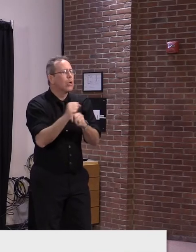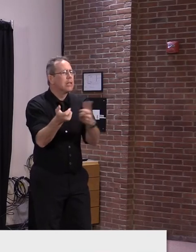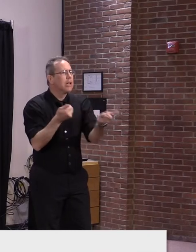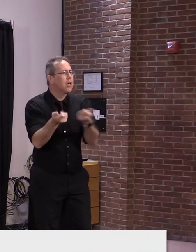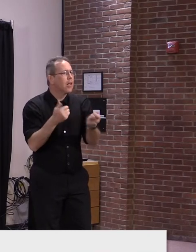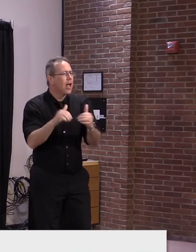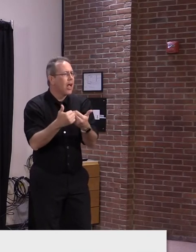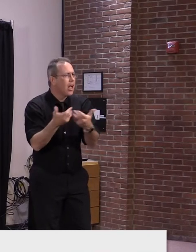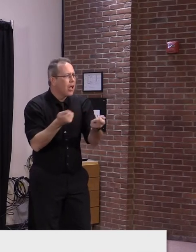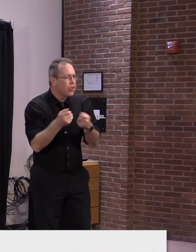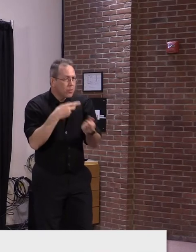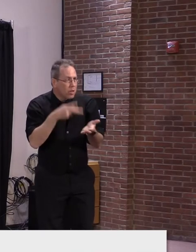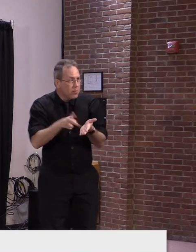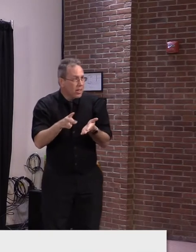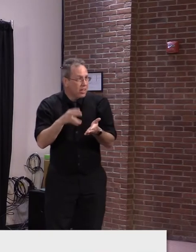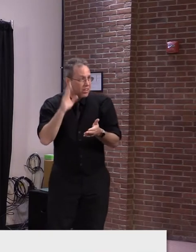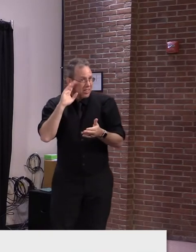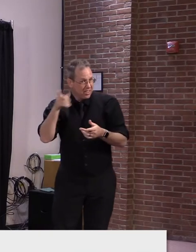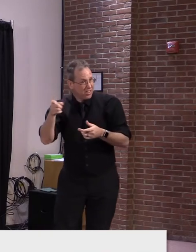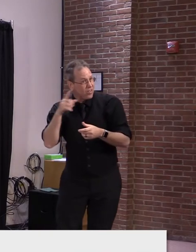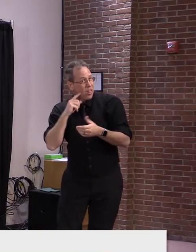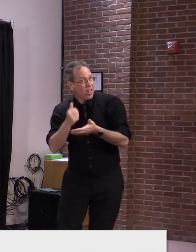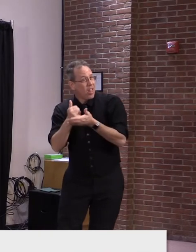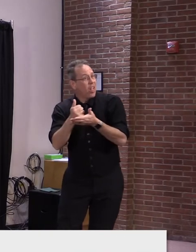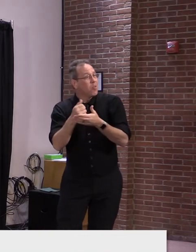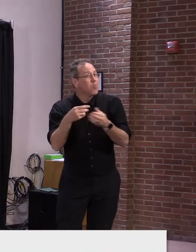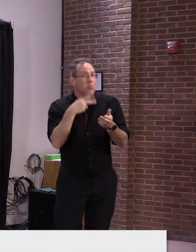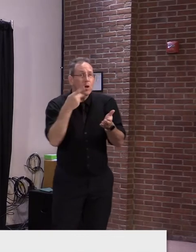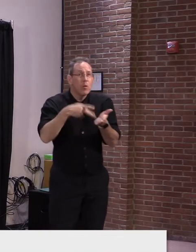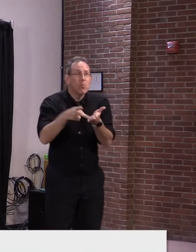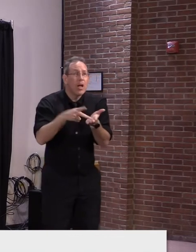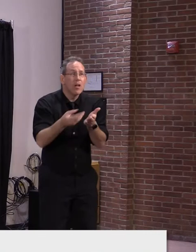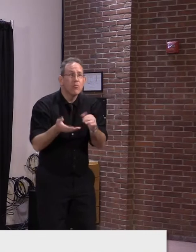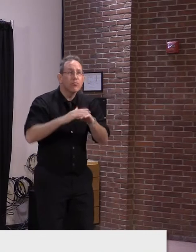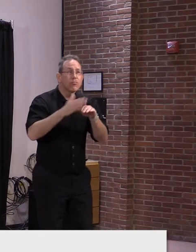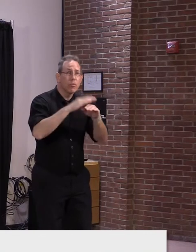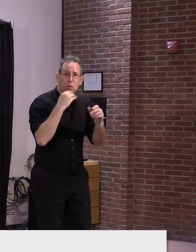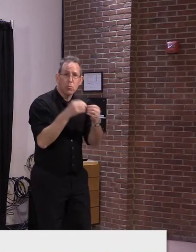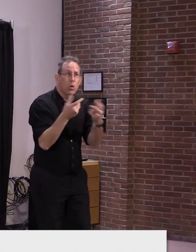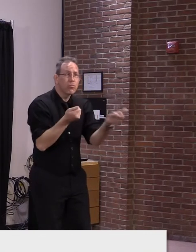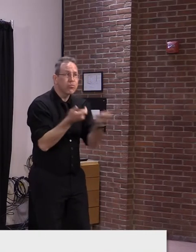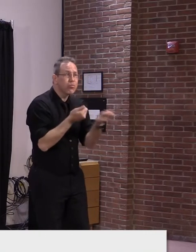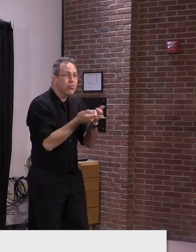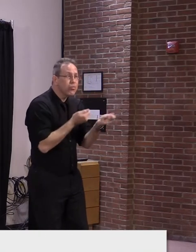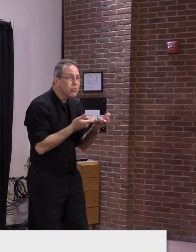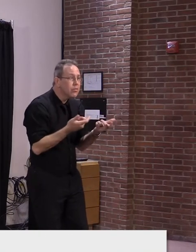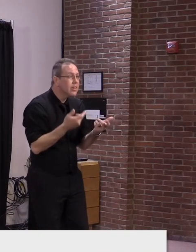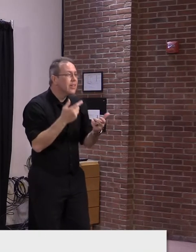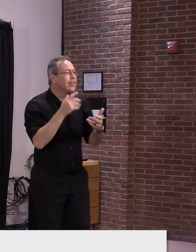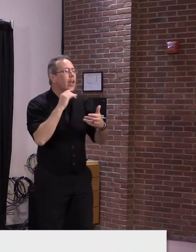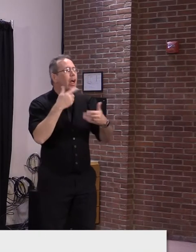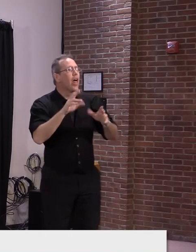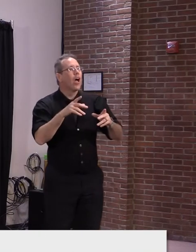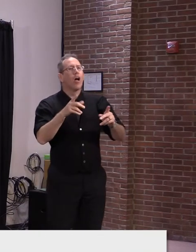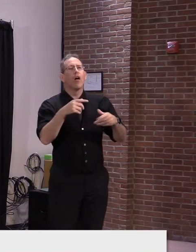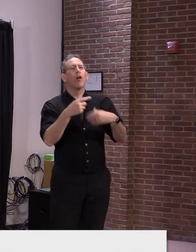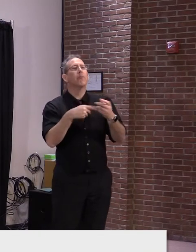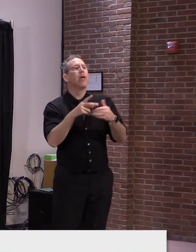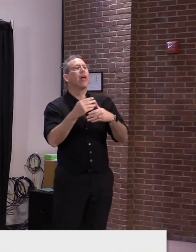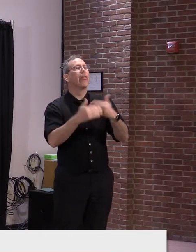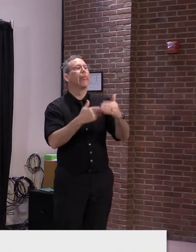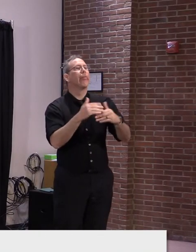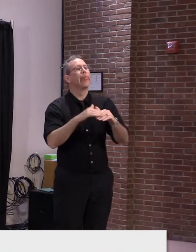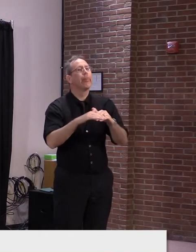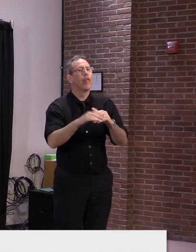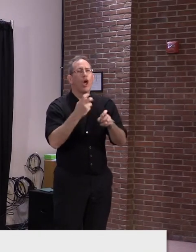increase the minimum wage generally in Vermont instead of letting market forces play out over time as a way